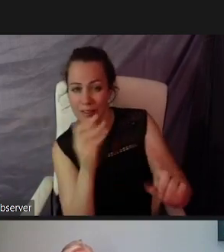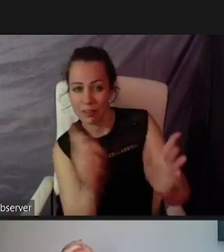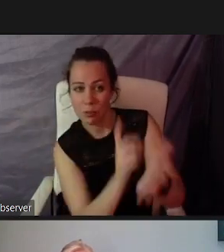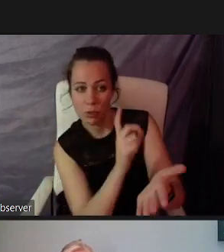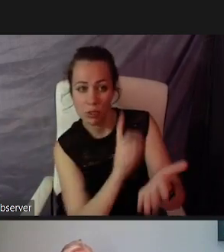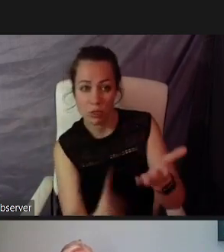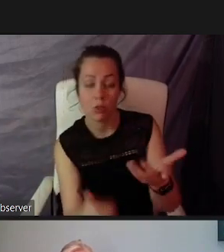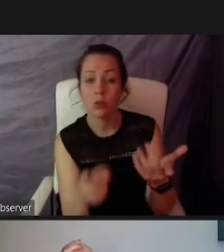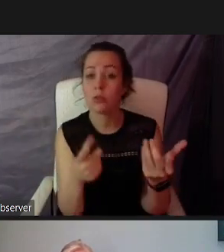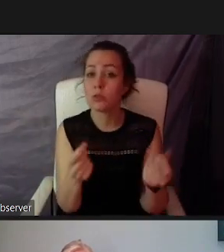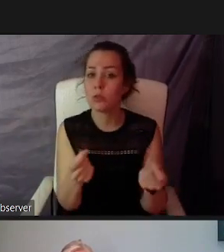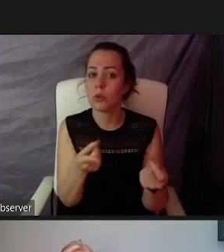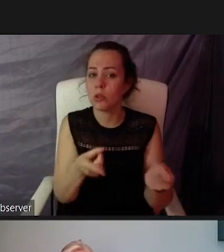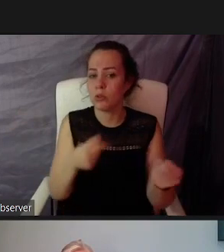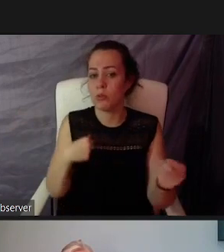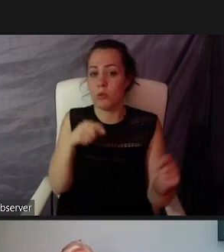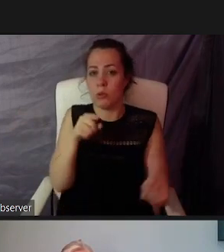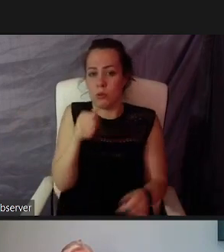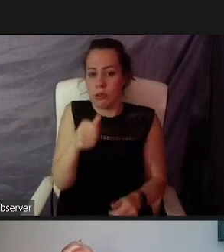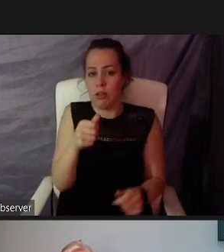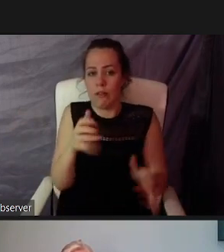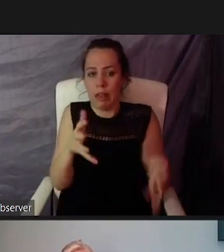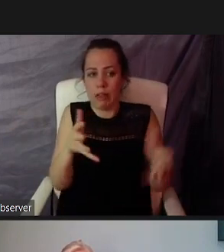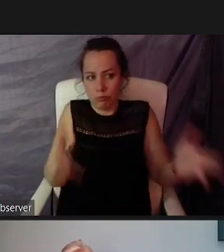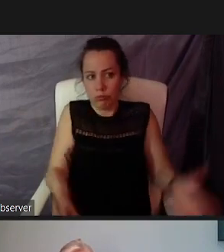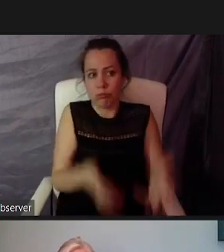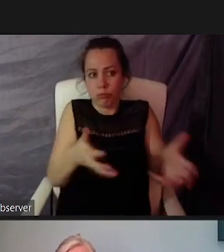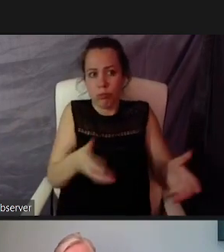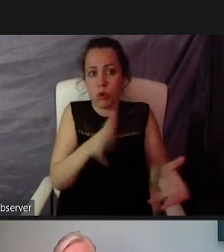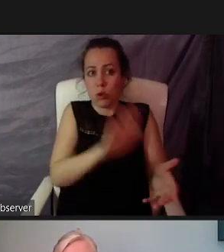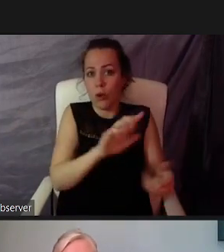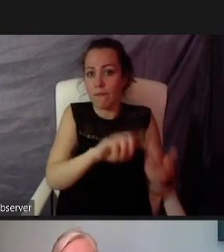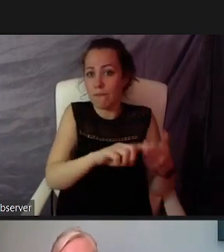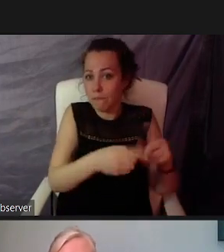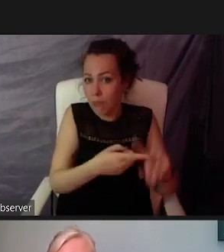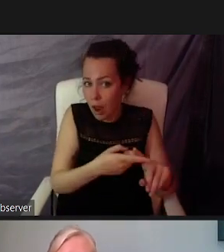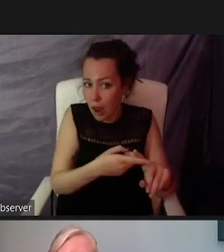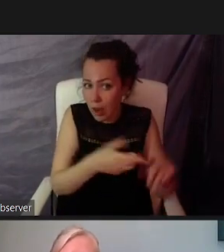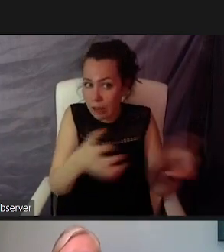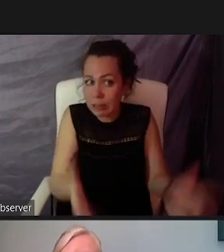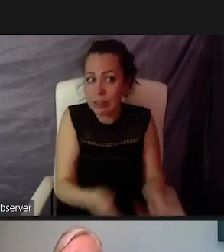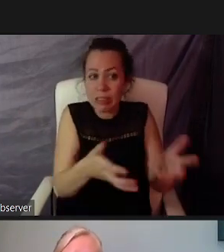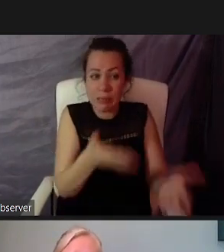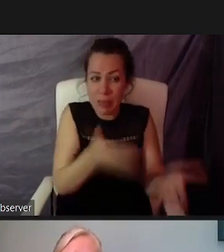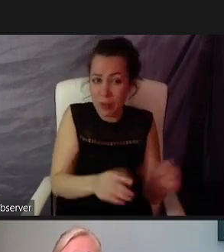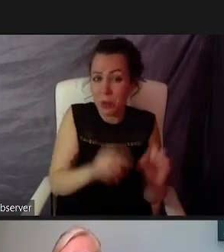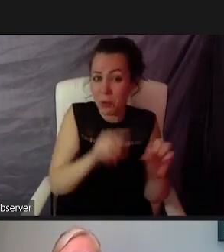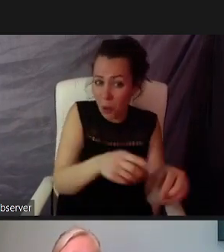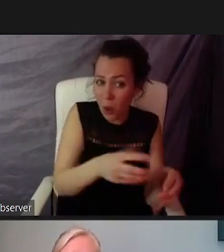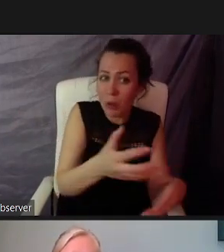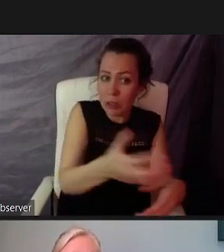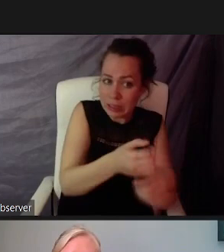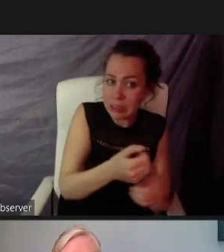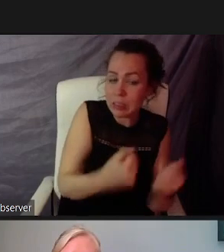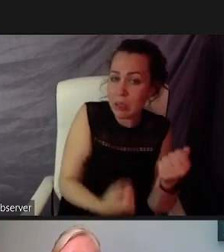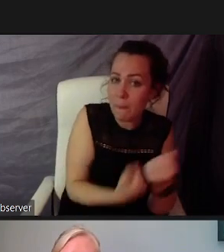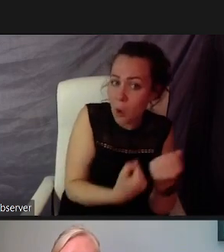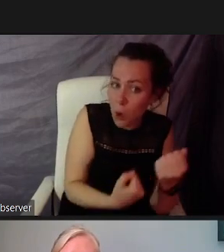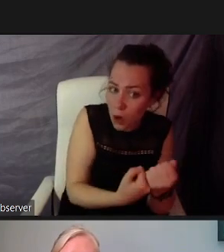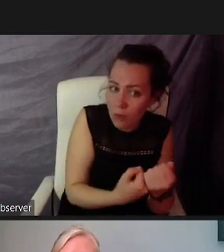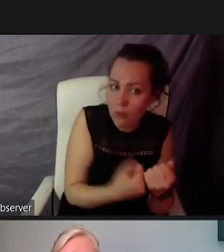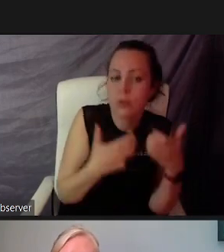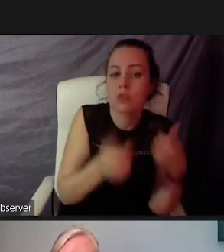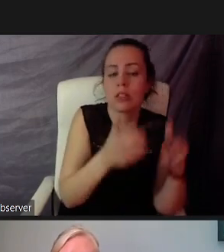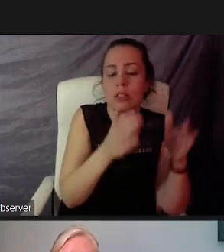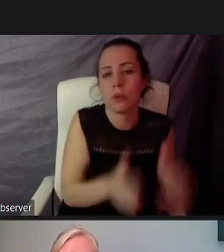need to reach out and seek social support from a trusted person. So that could be someone in their social circle, like yourself, or